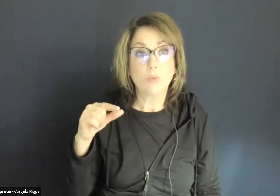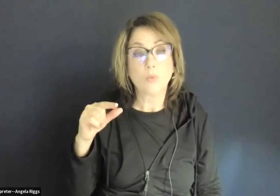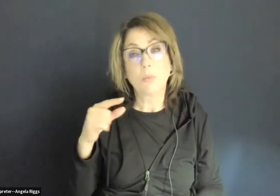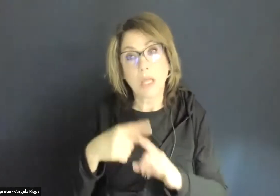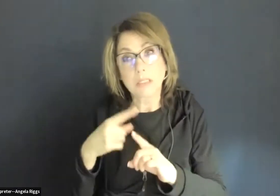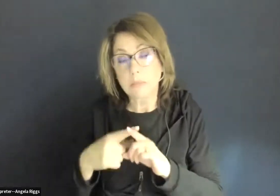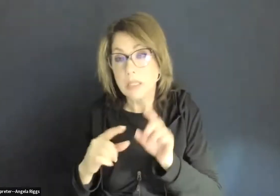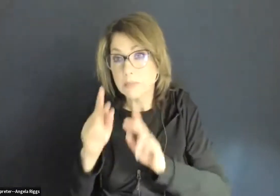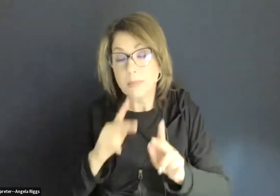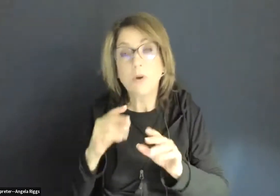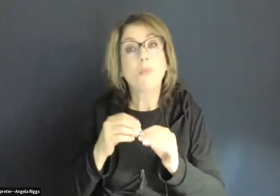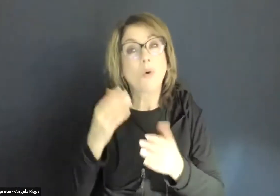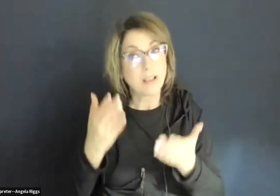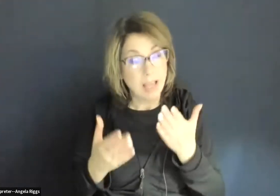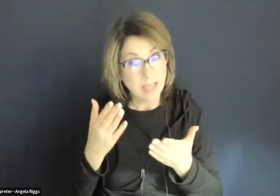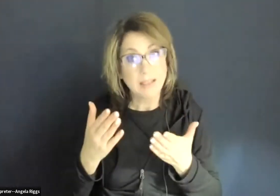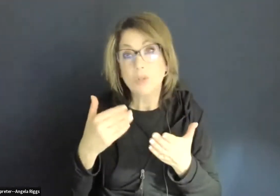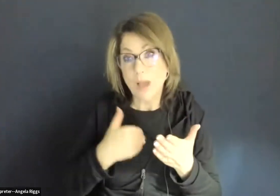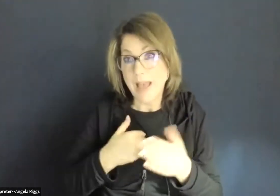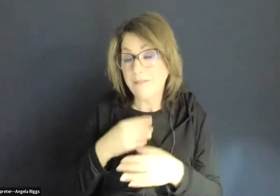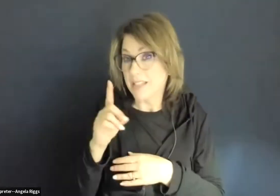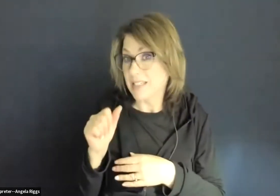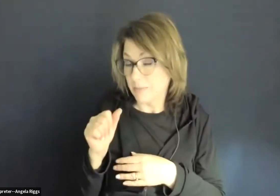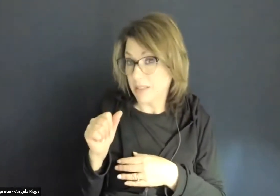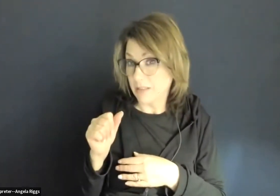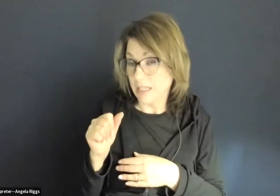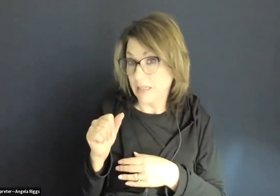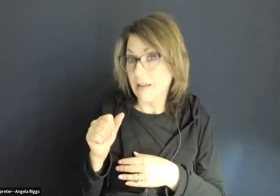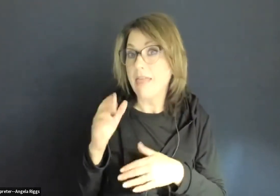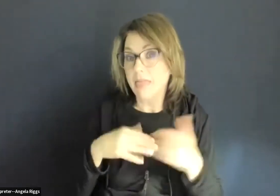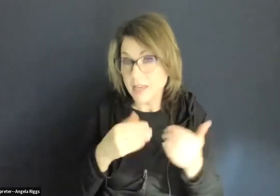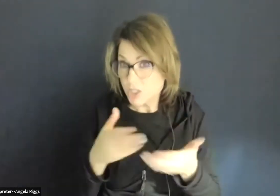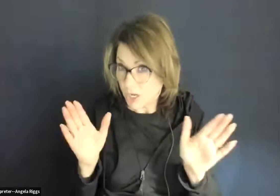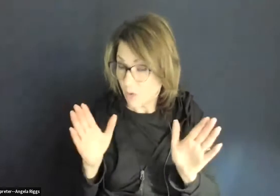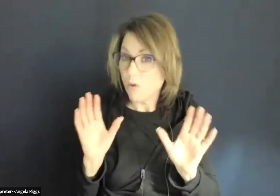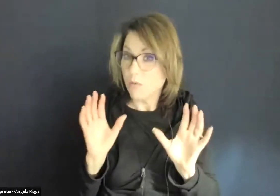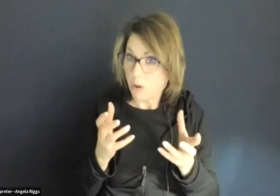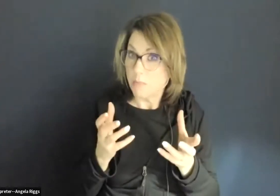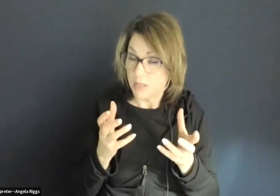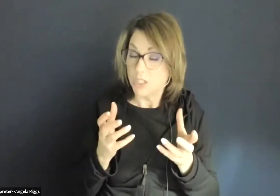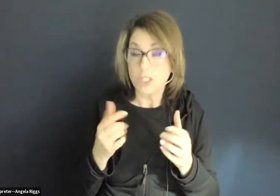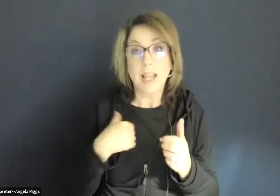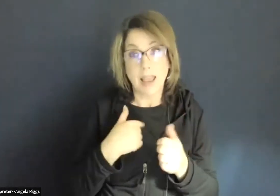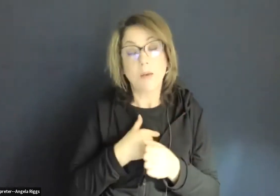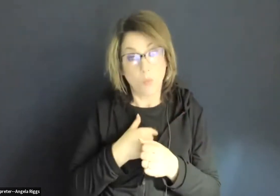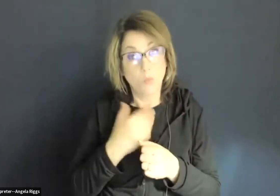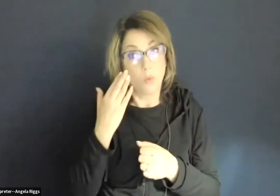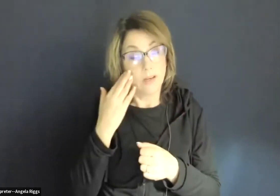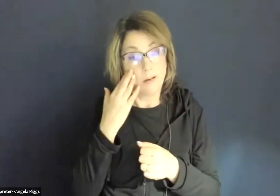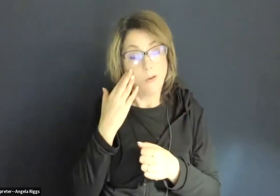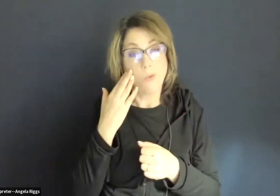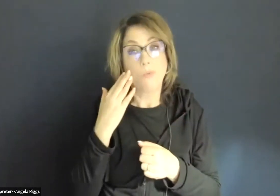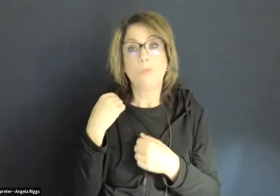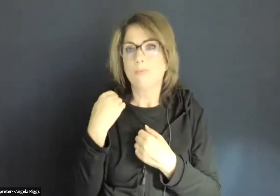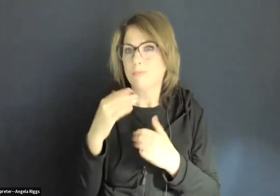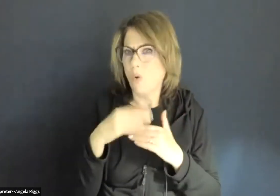individuals are even more likely to have a disability than the general population. And we do know that over